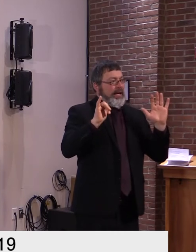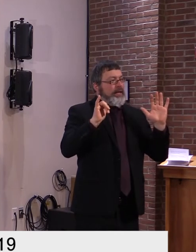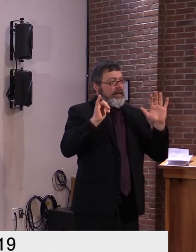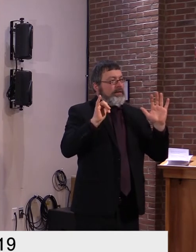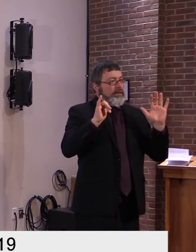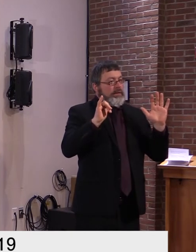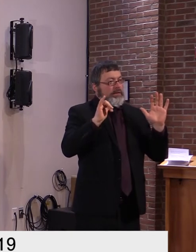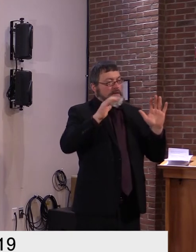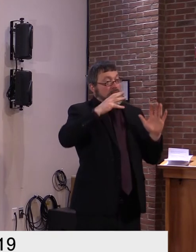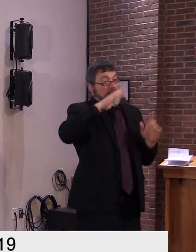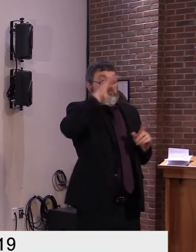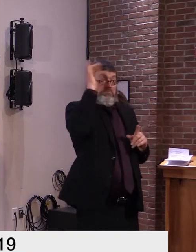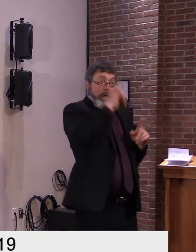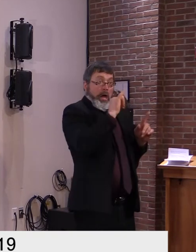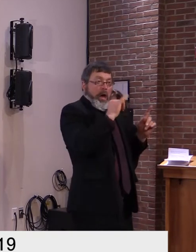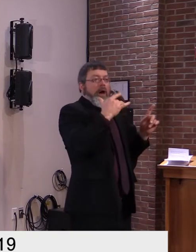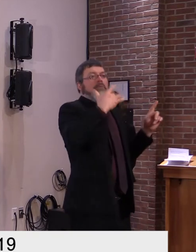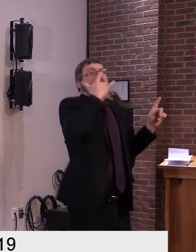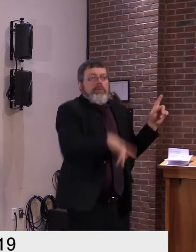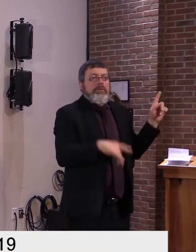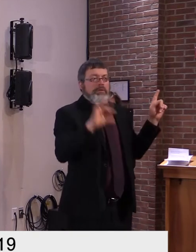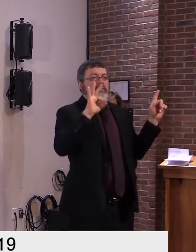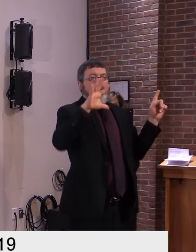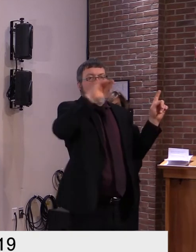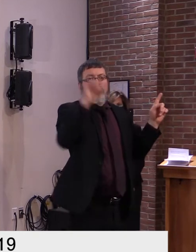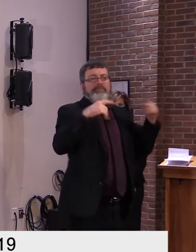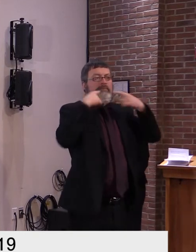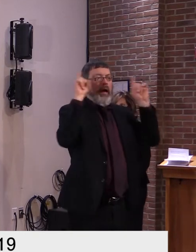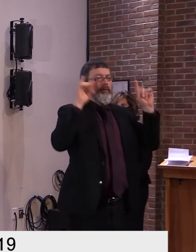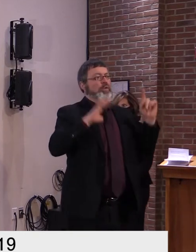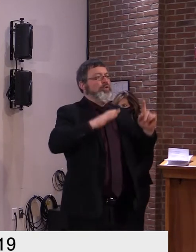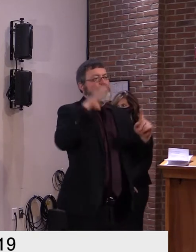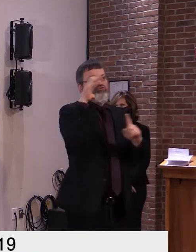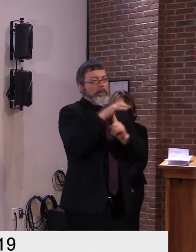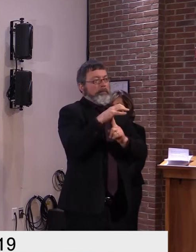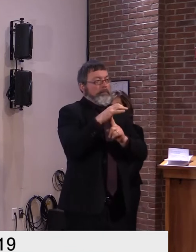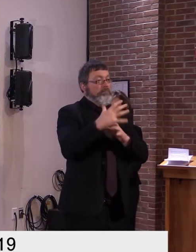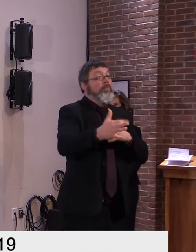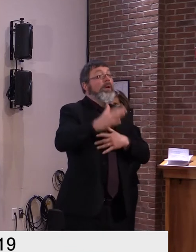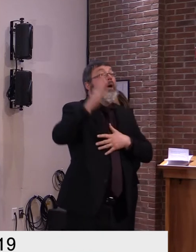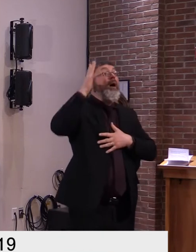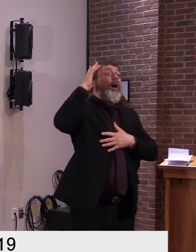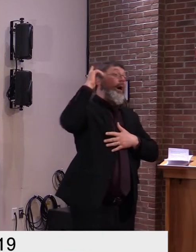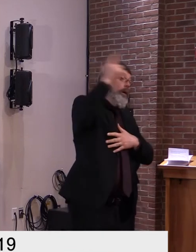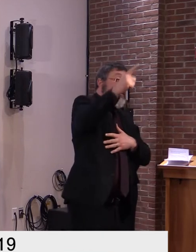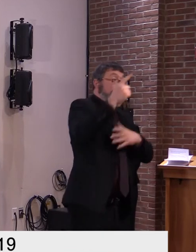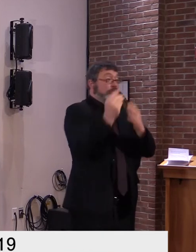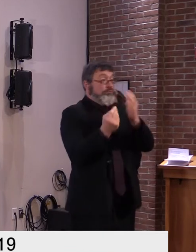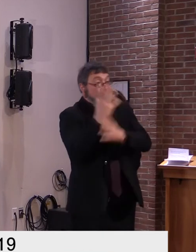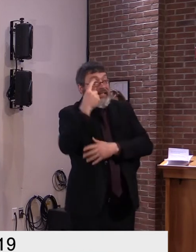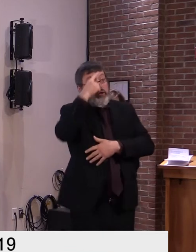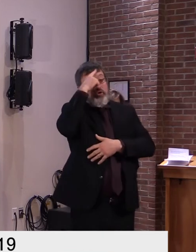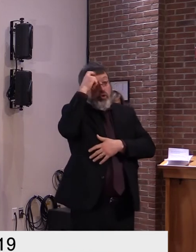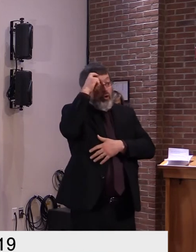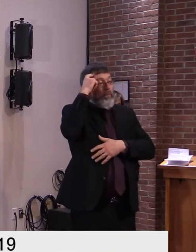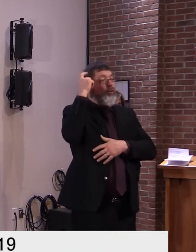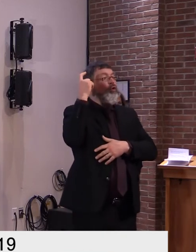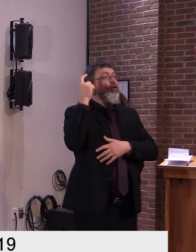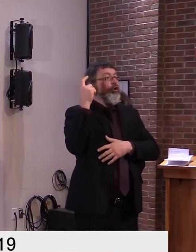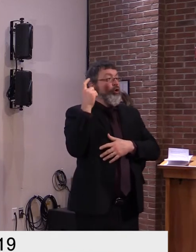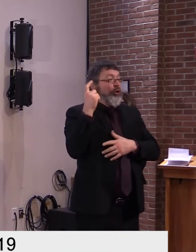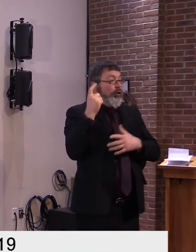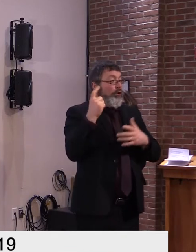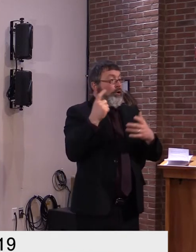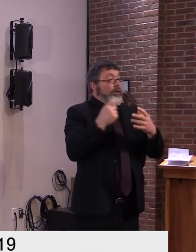But we'll, you know, that point in time where that person in the general population is going to be eligible